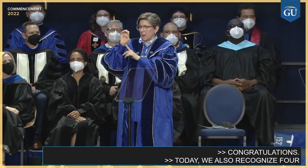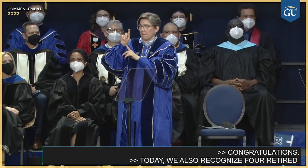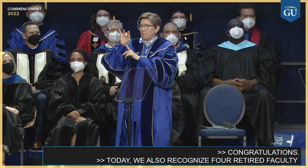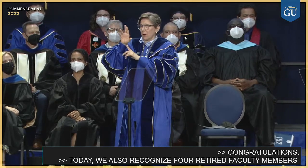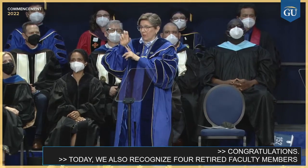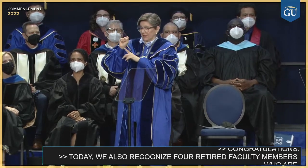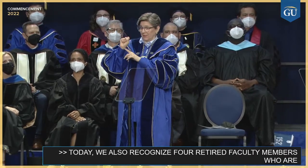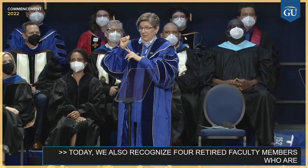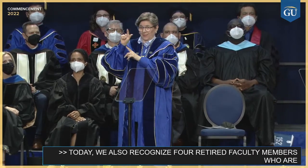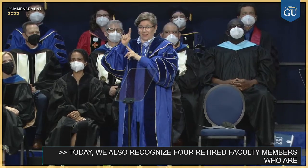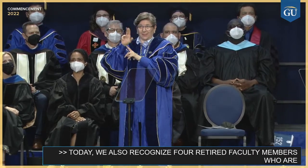Professor Emeritus status.